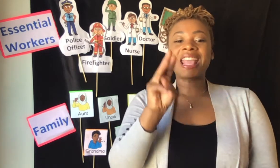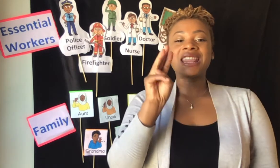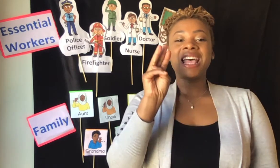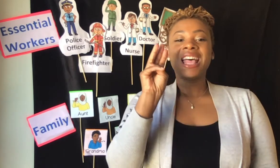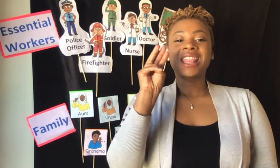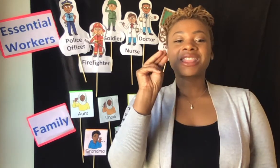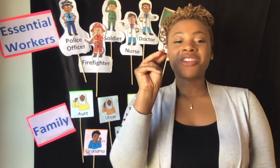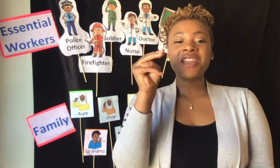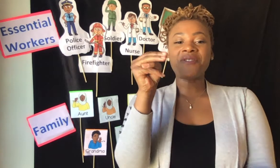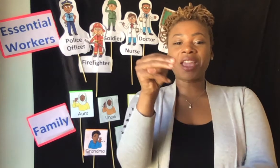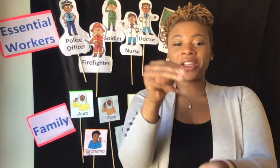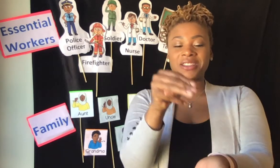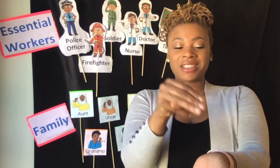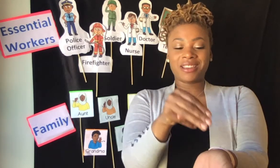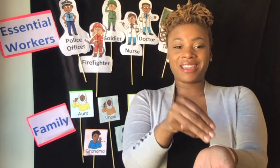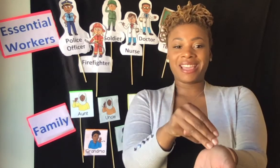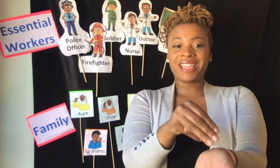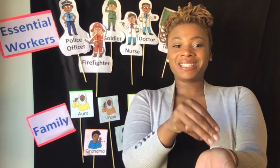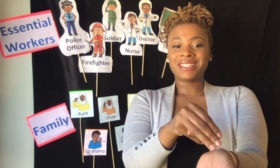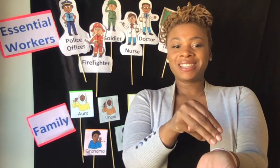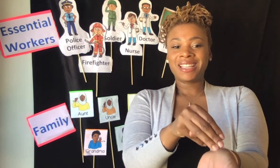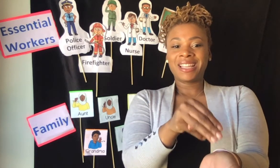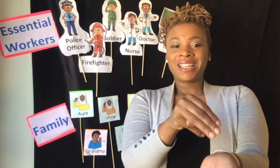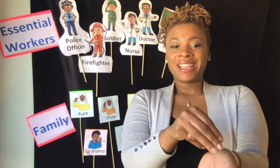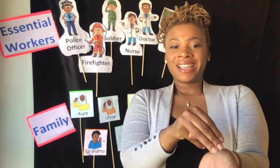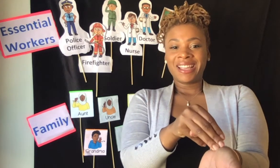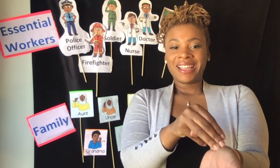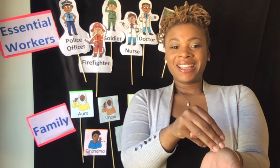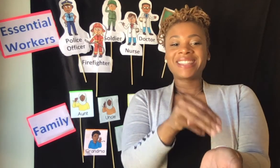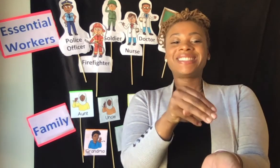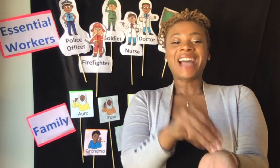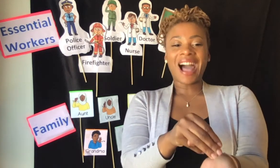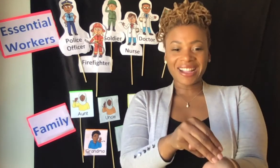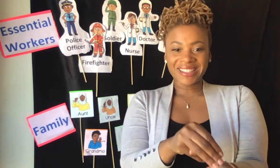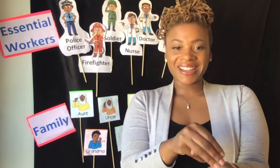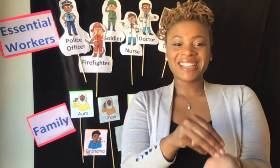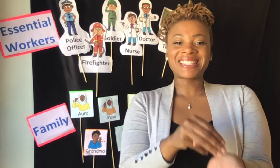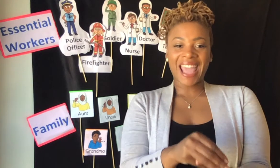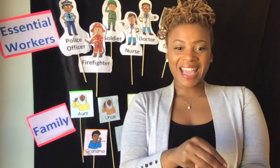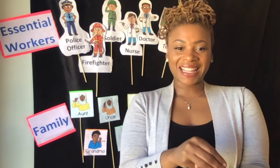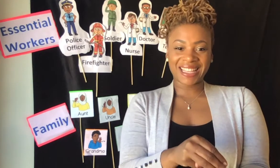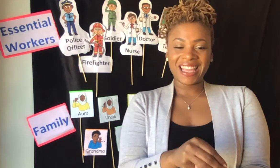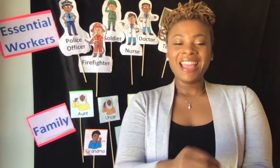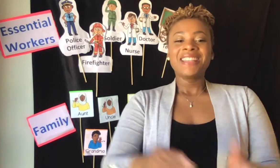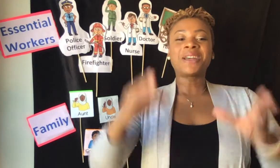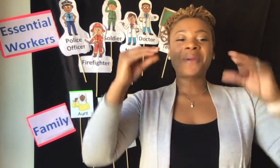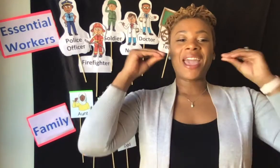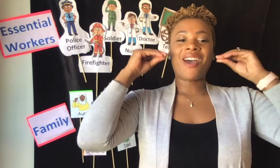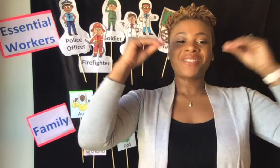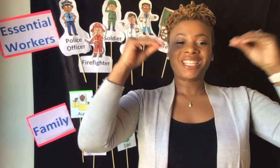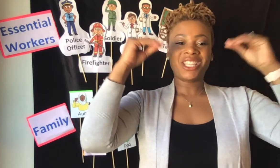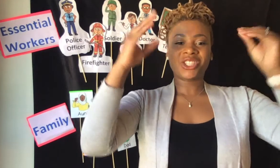And 3 fingers is doctor. Exactly. So we have teacher,